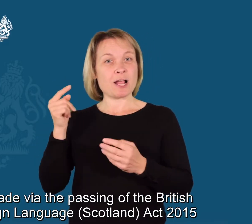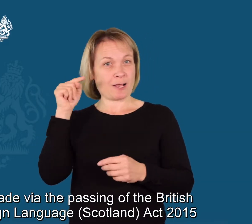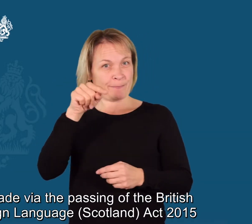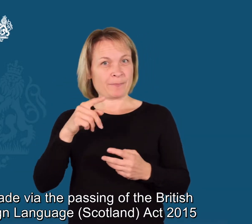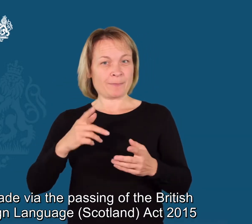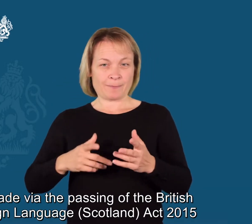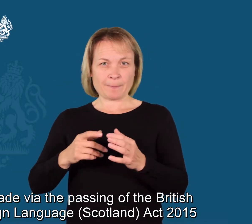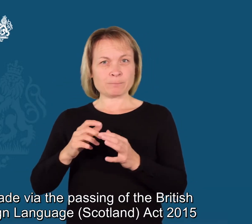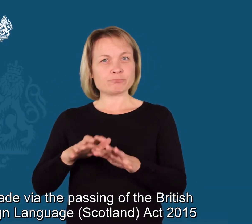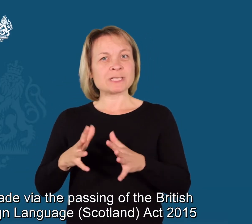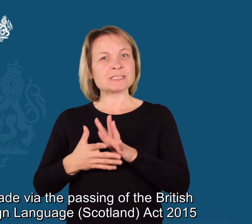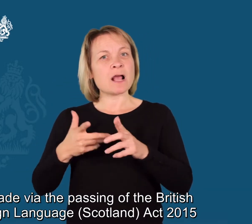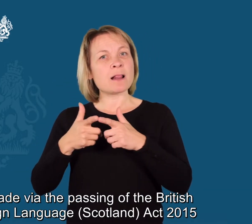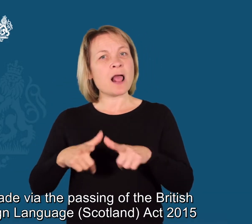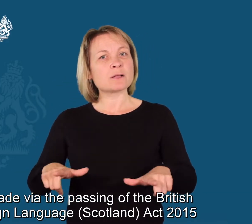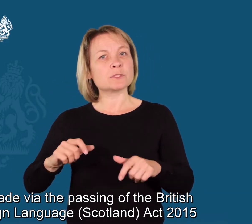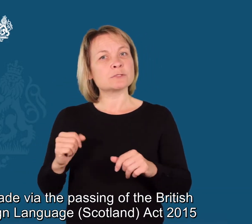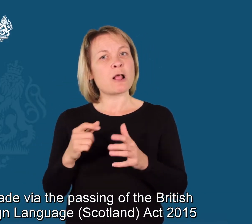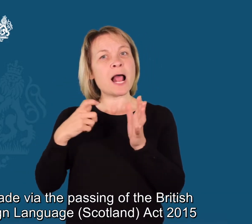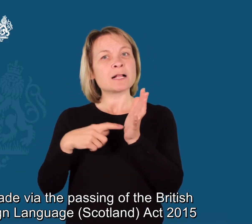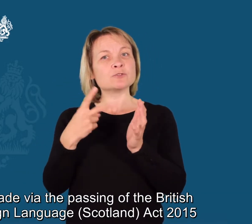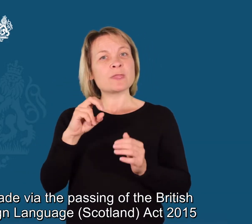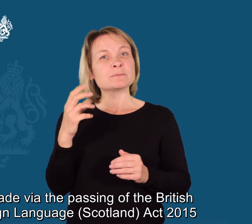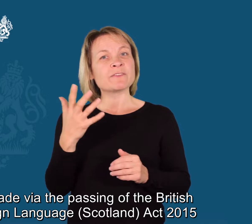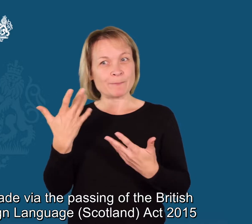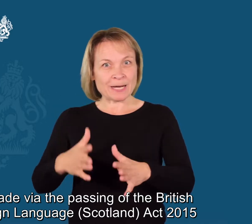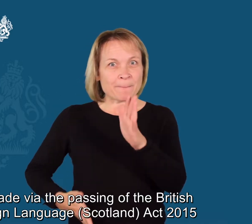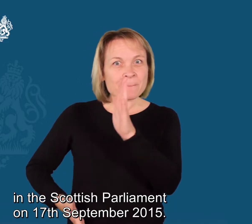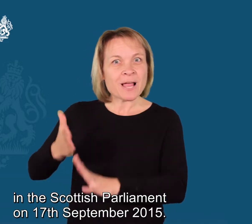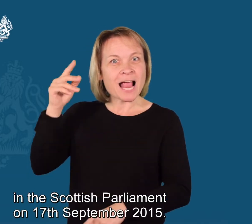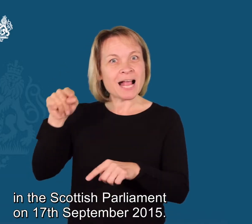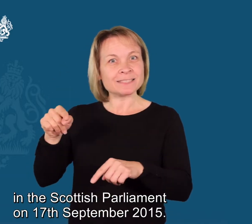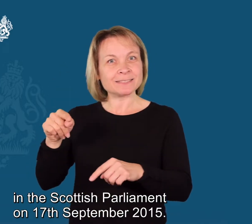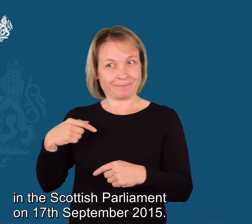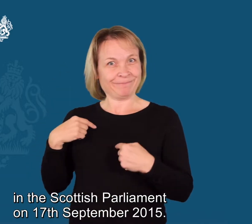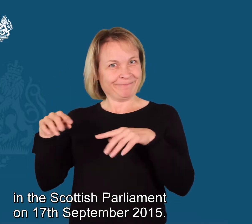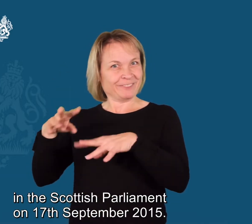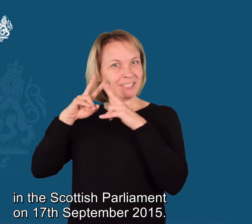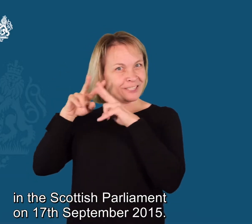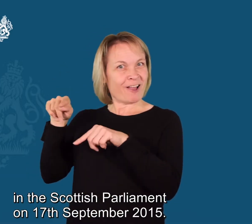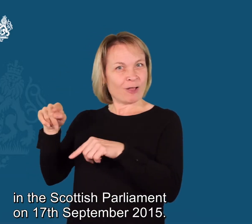2015 in the Scottish Parliament on the 17th of September 2015.